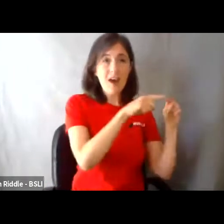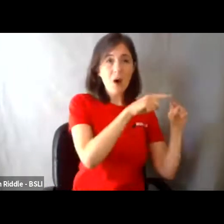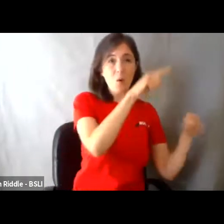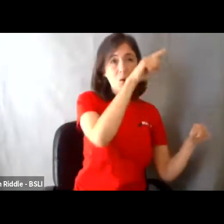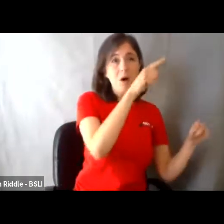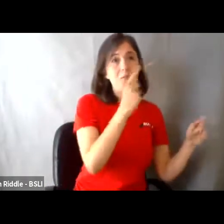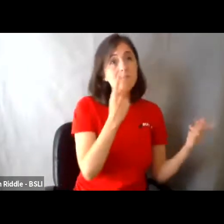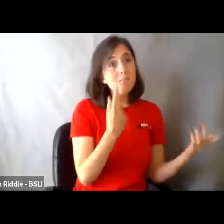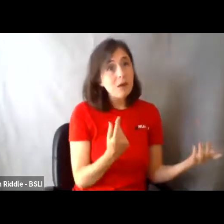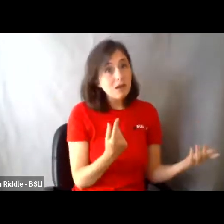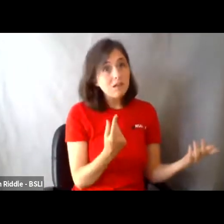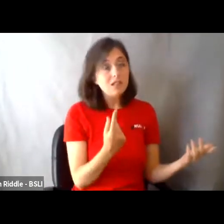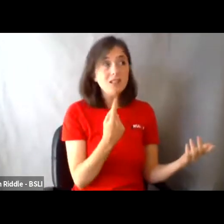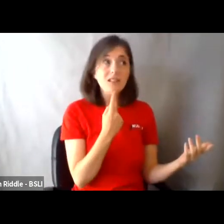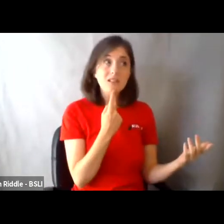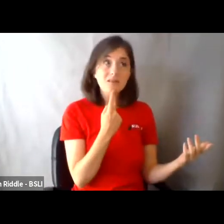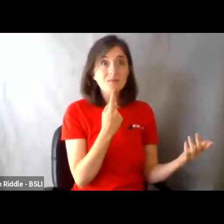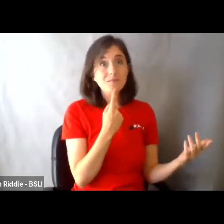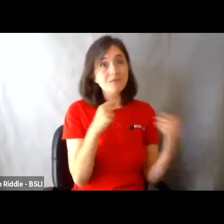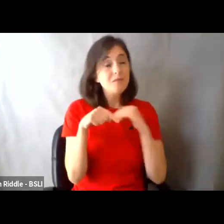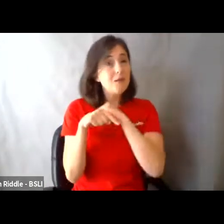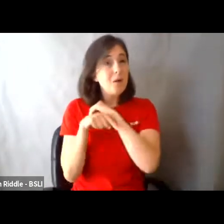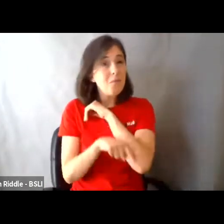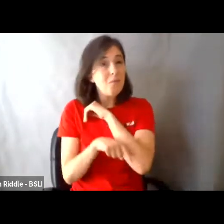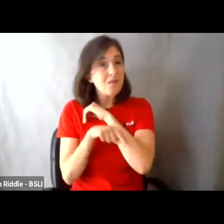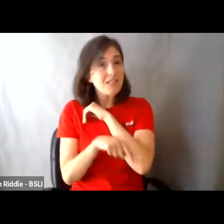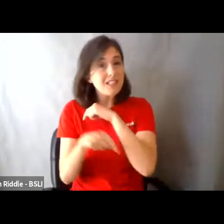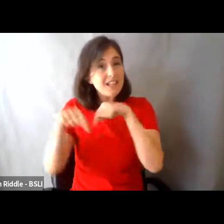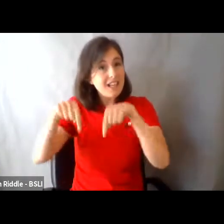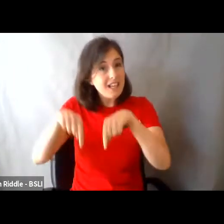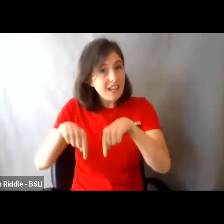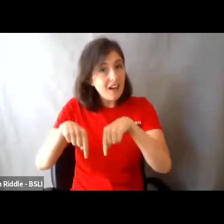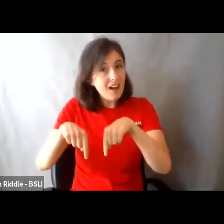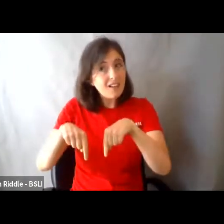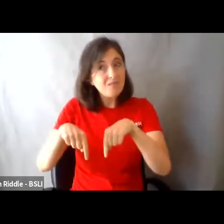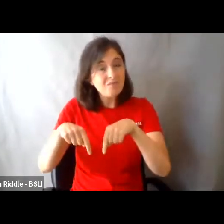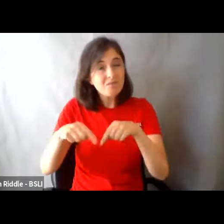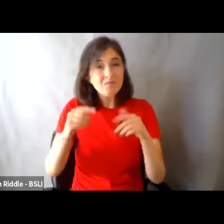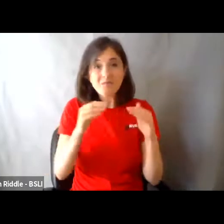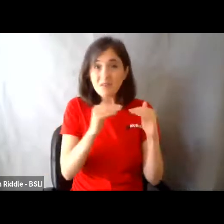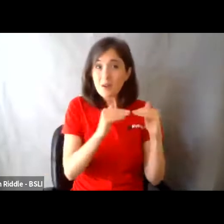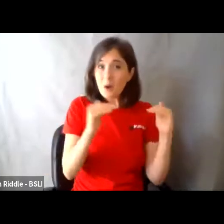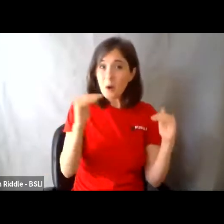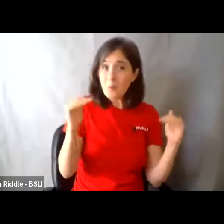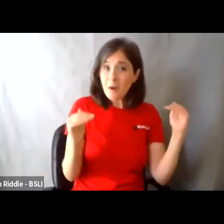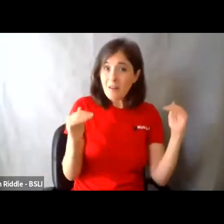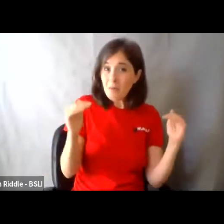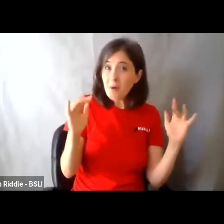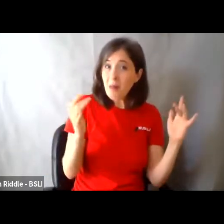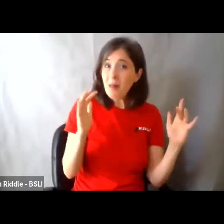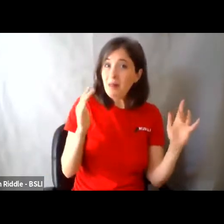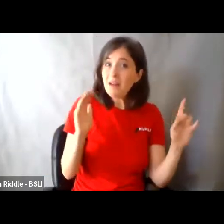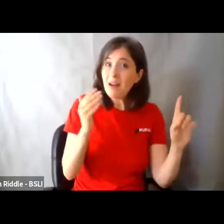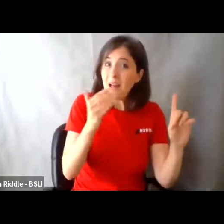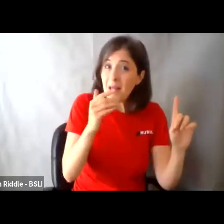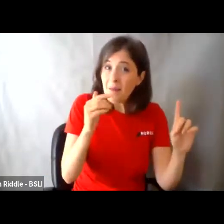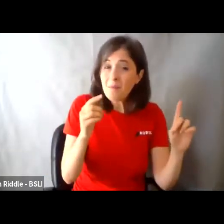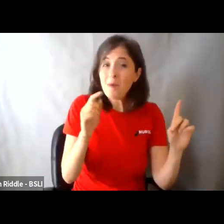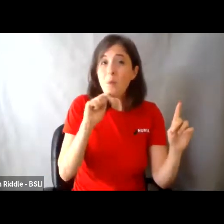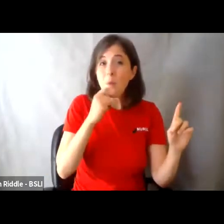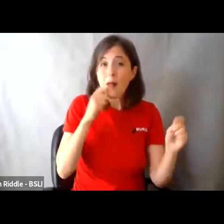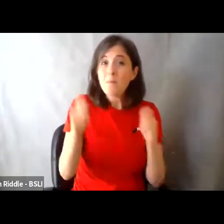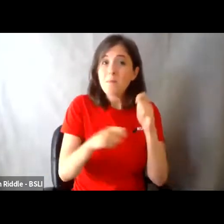terms of poverty. So I think it's a universal basic income is that safety net for the very poorest in